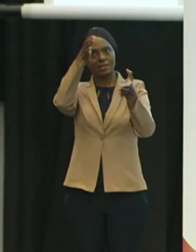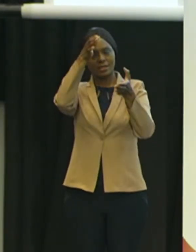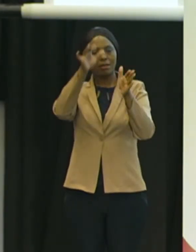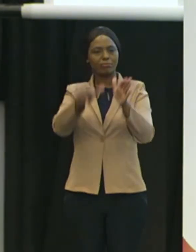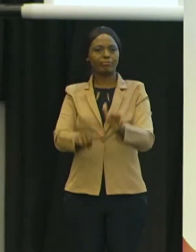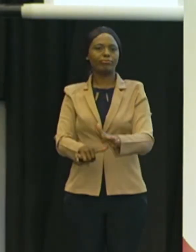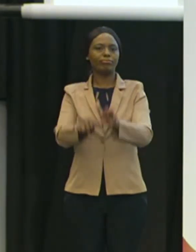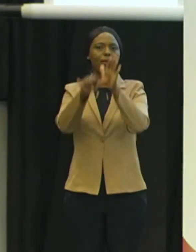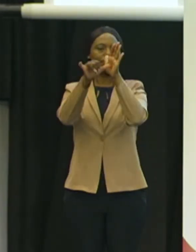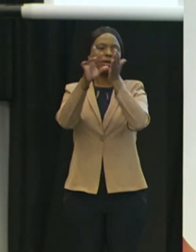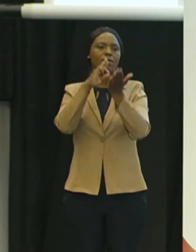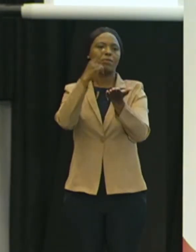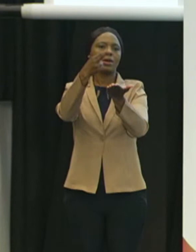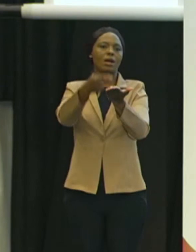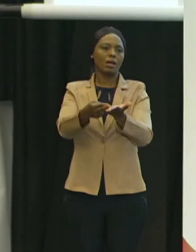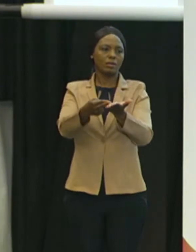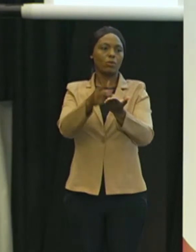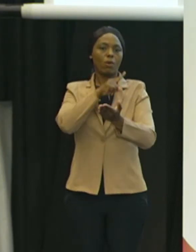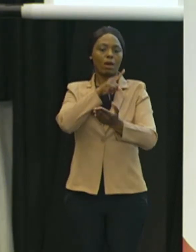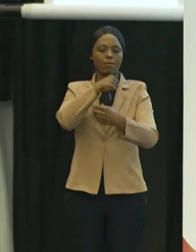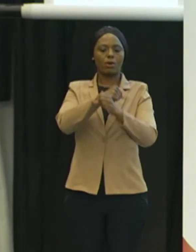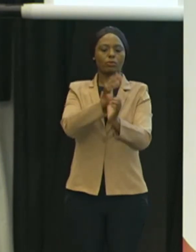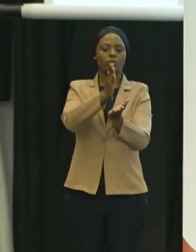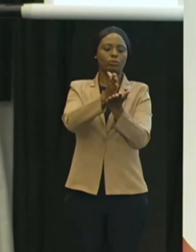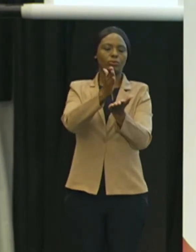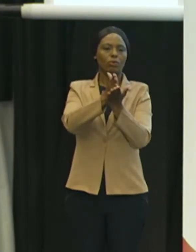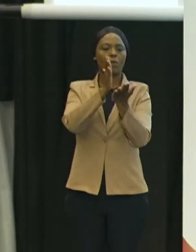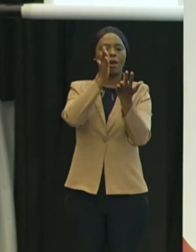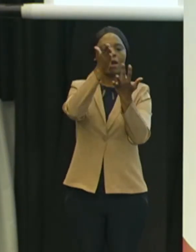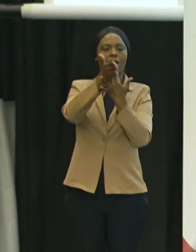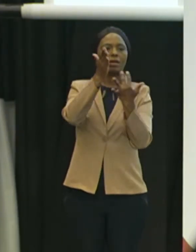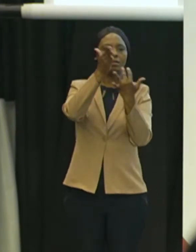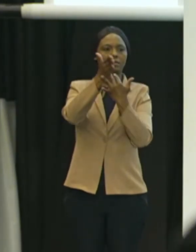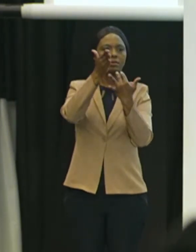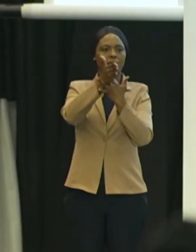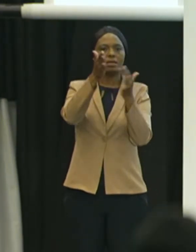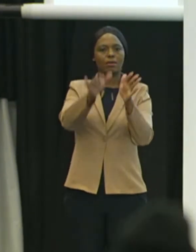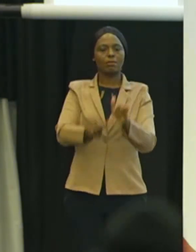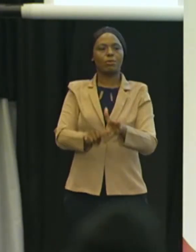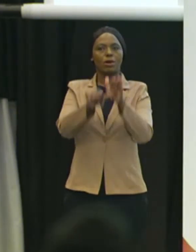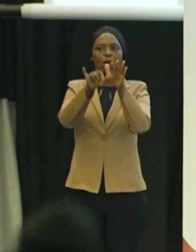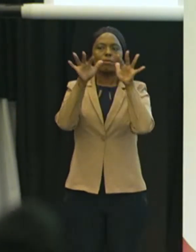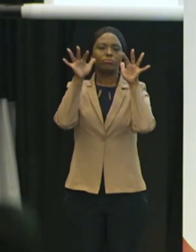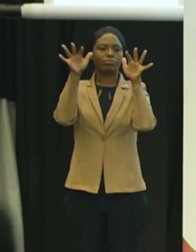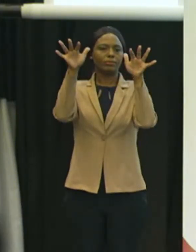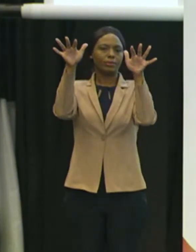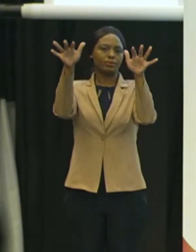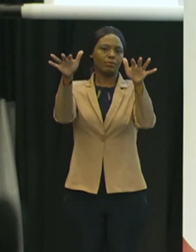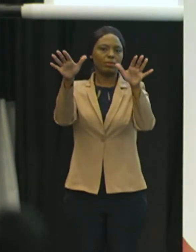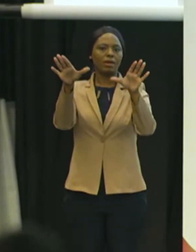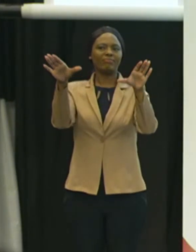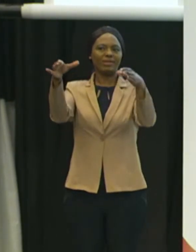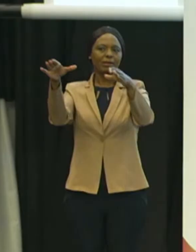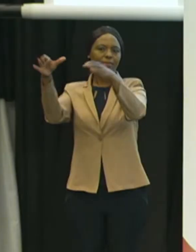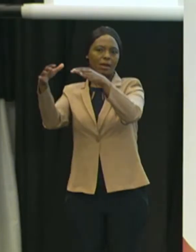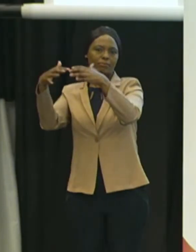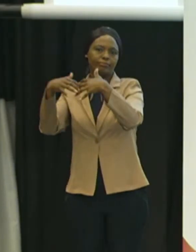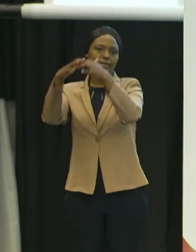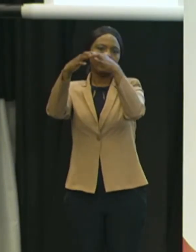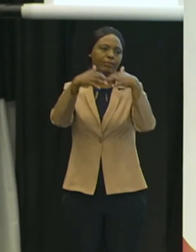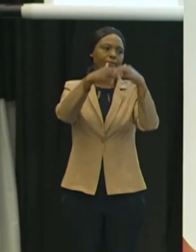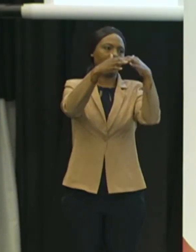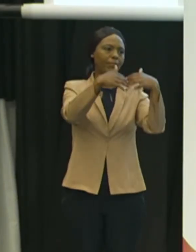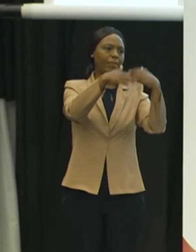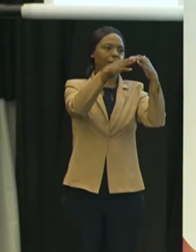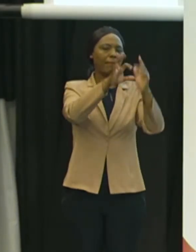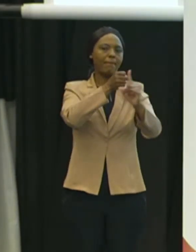terms of ensuring that the access into the key population facilities is scaled up. And I must